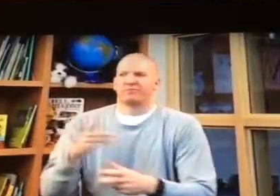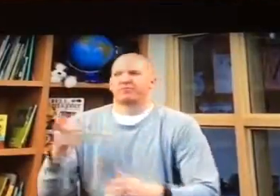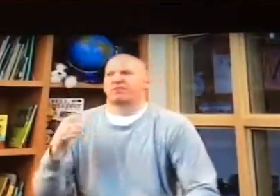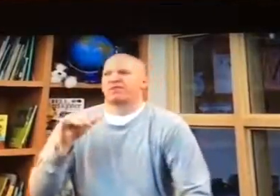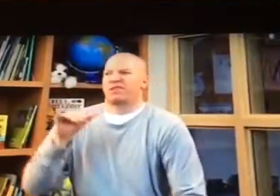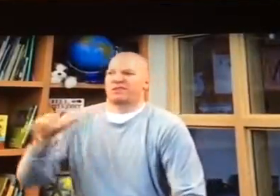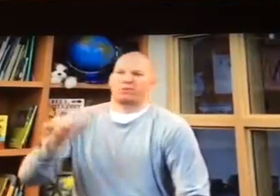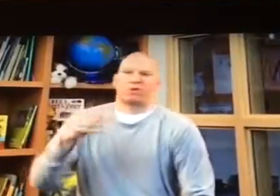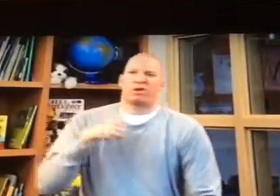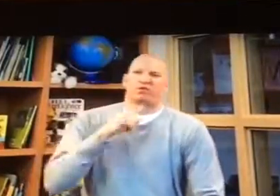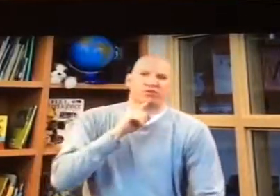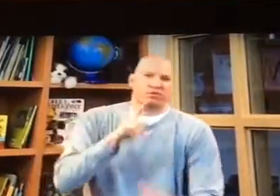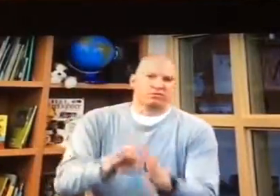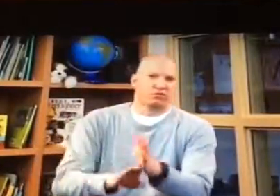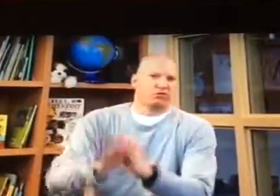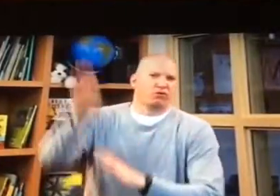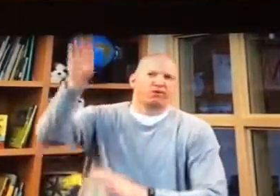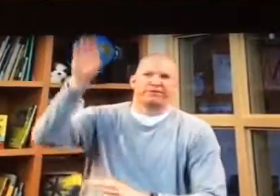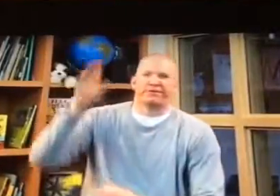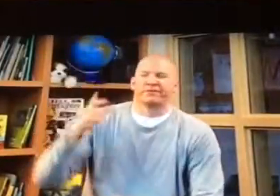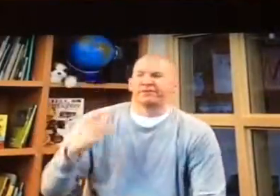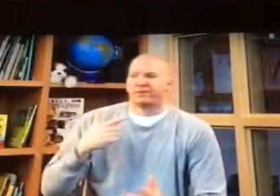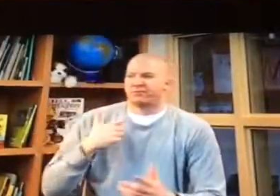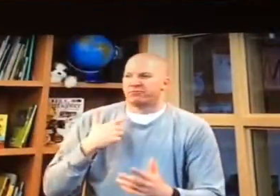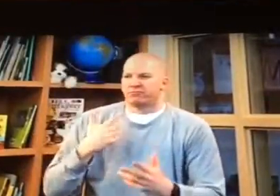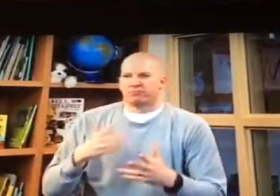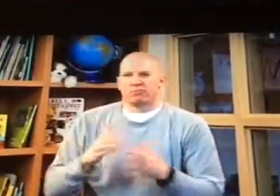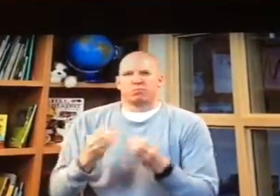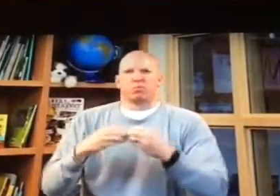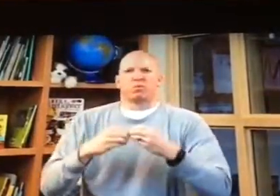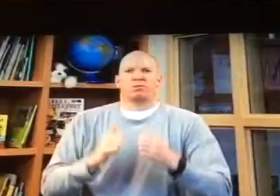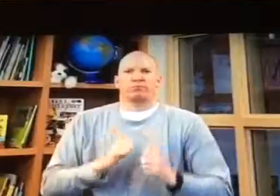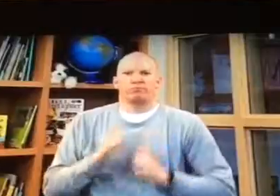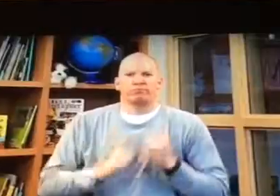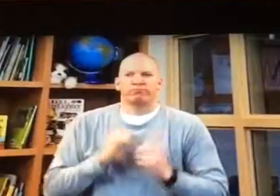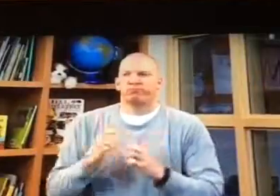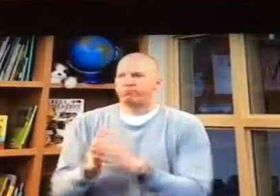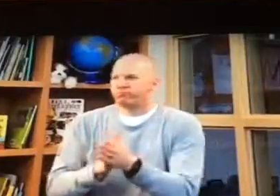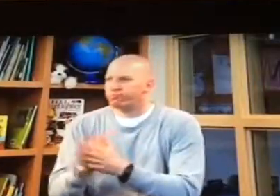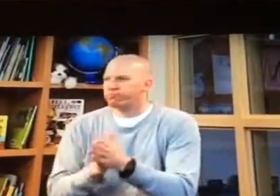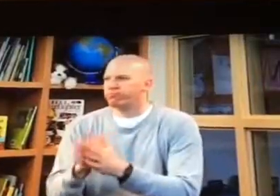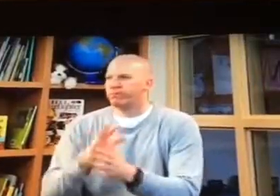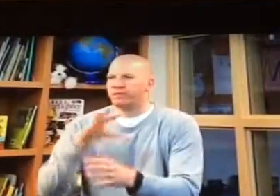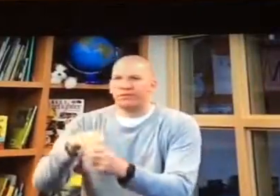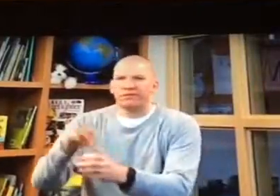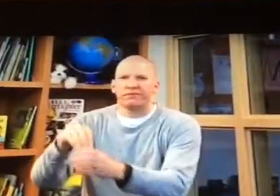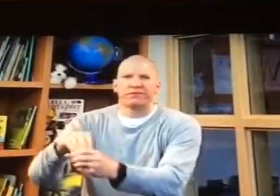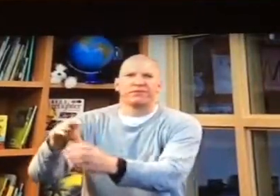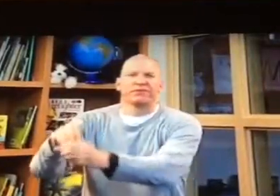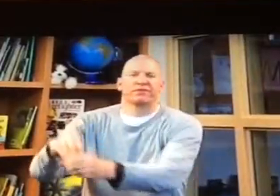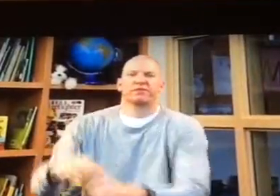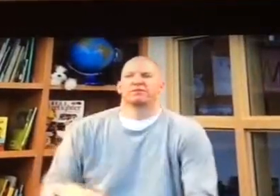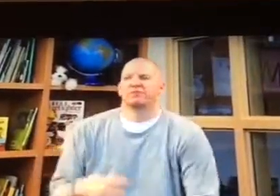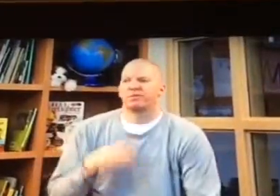school. College was kind of a mixture of the two. And then in Gallaudet, it was completely deaf, all use of sign